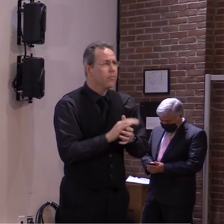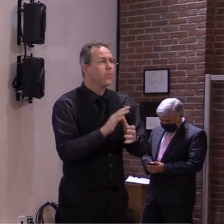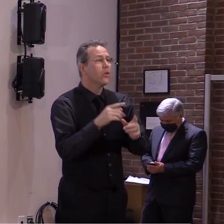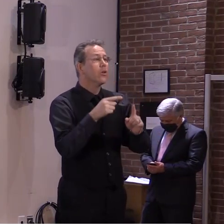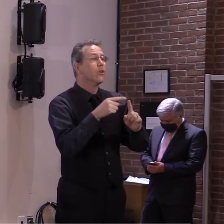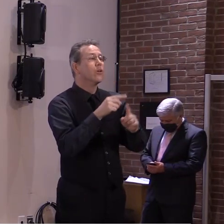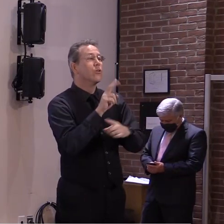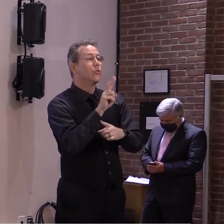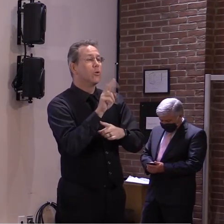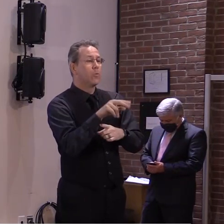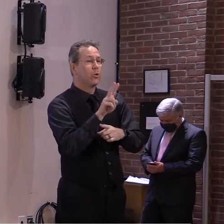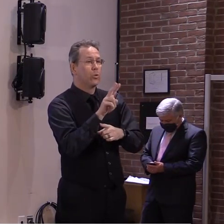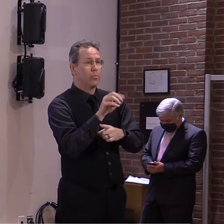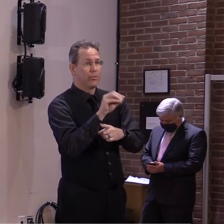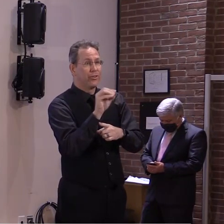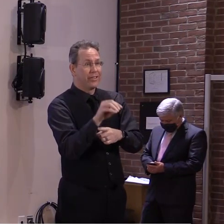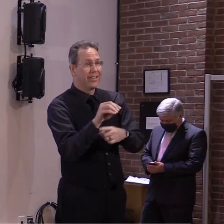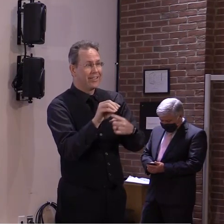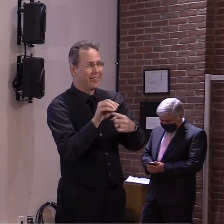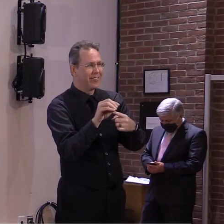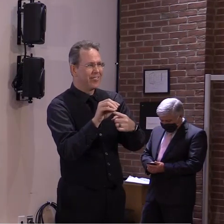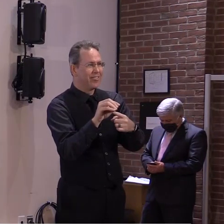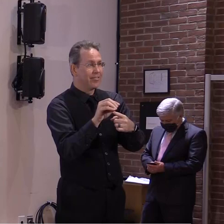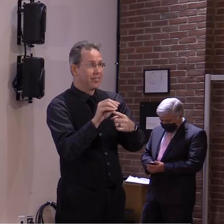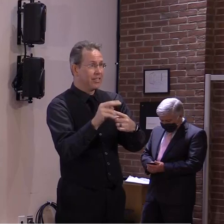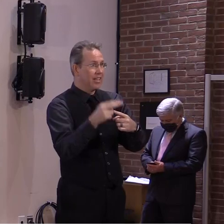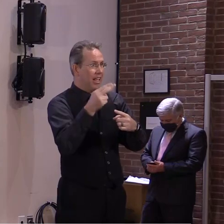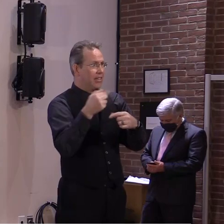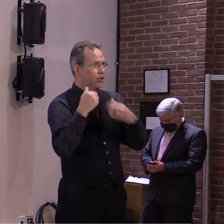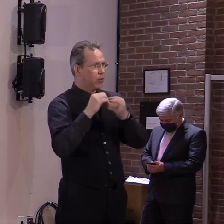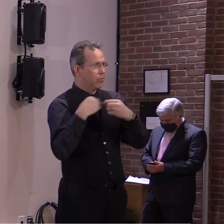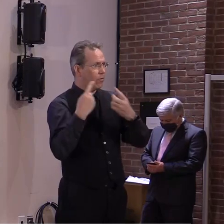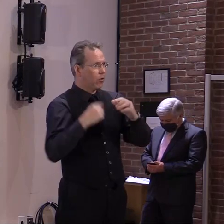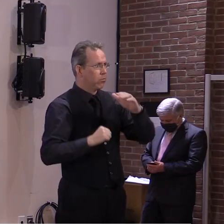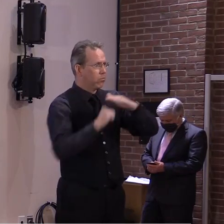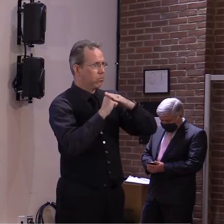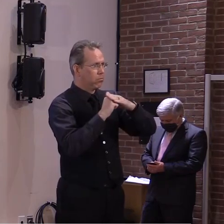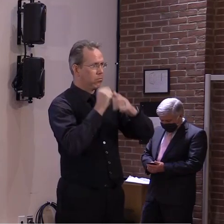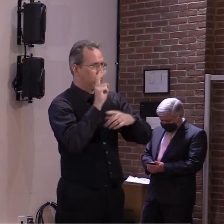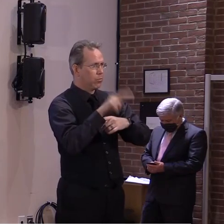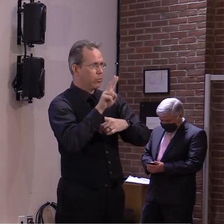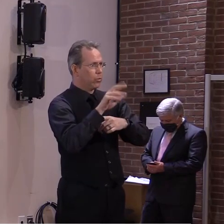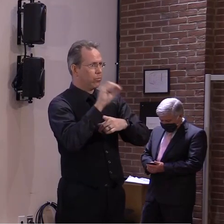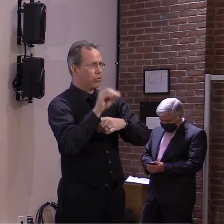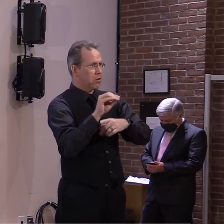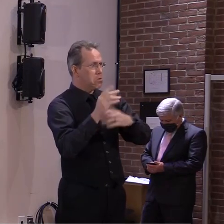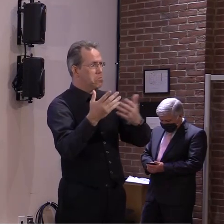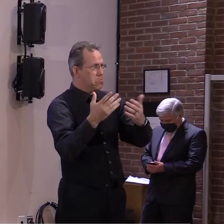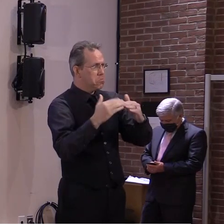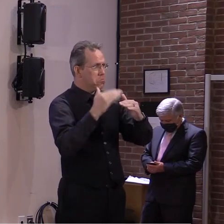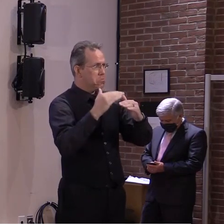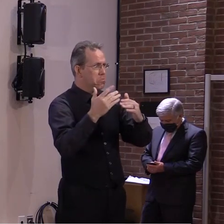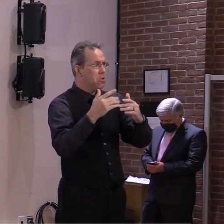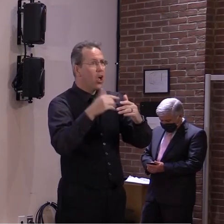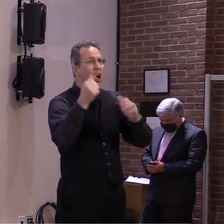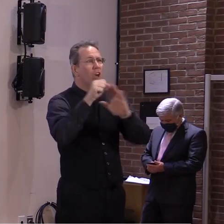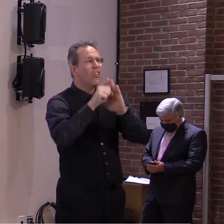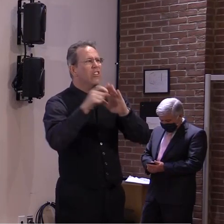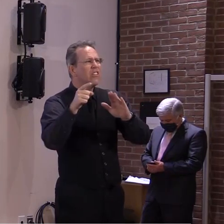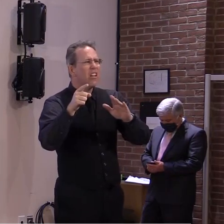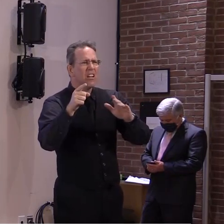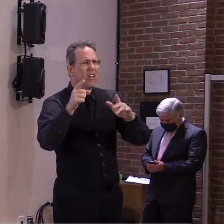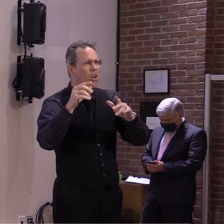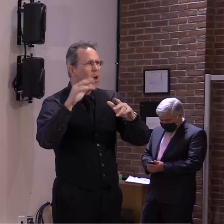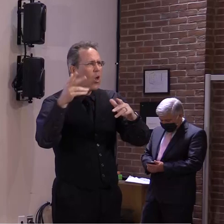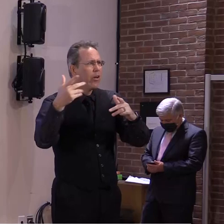2.2%, which I haven't looked at all 50 states to see if we're still one of the top or one of the bottom